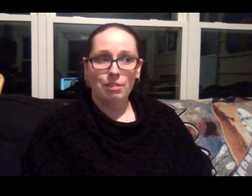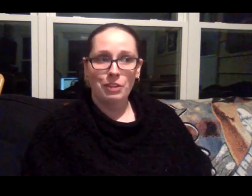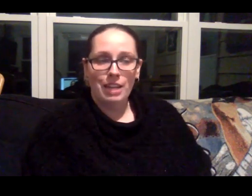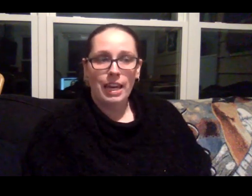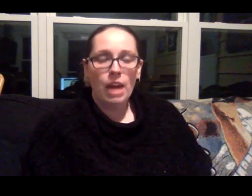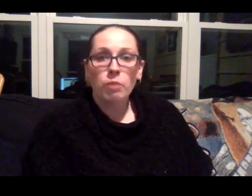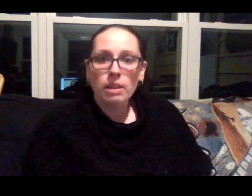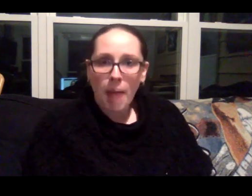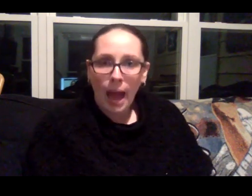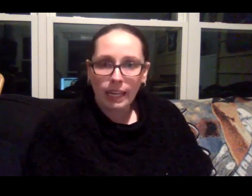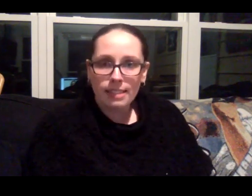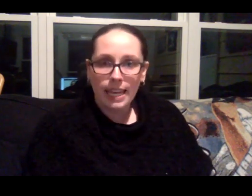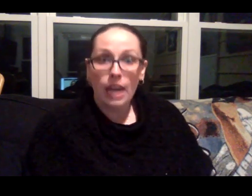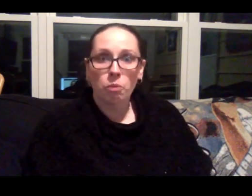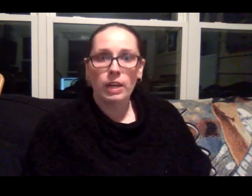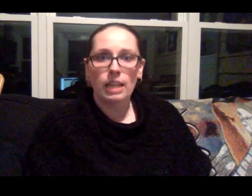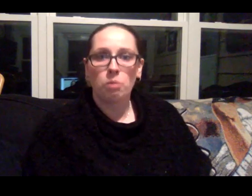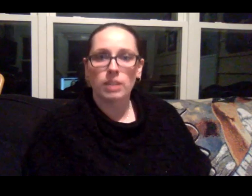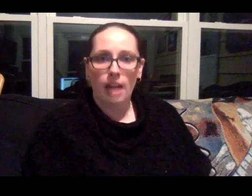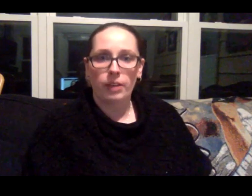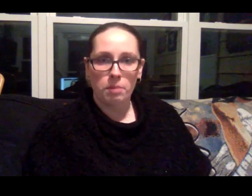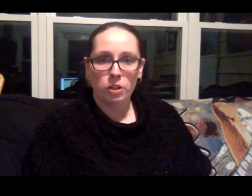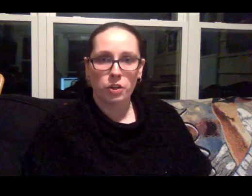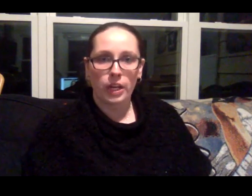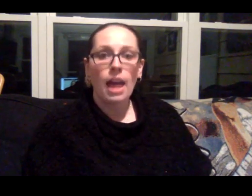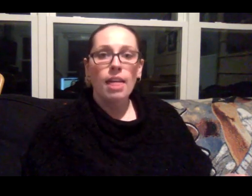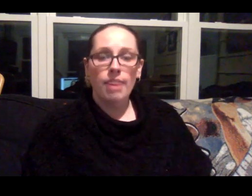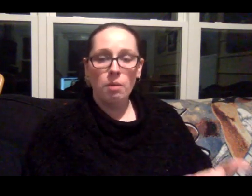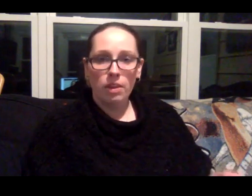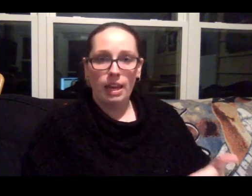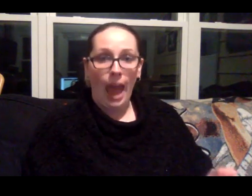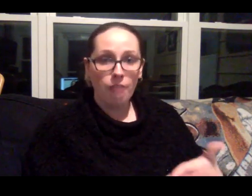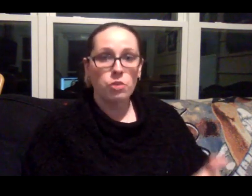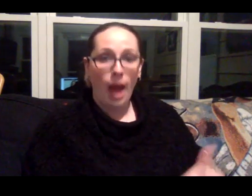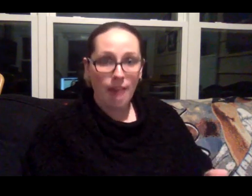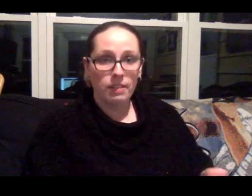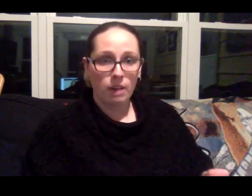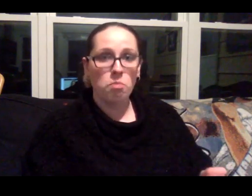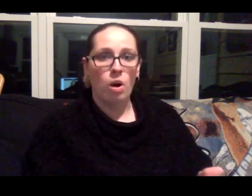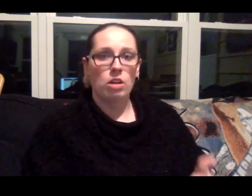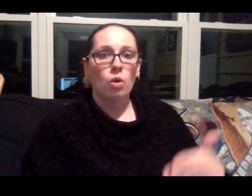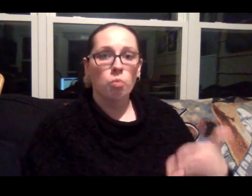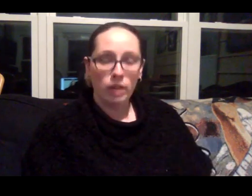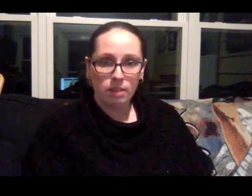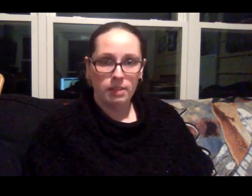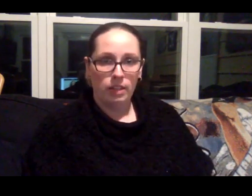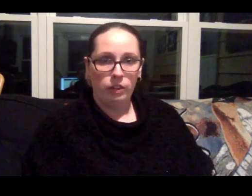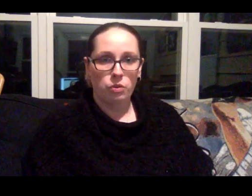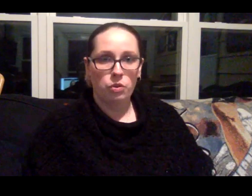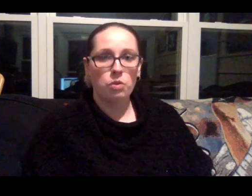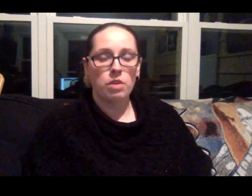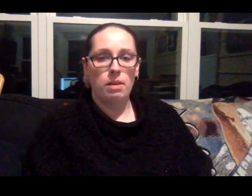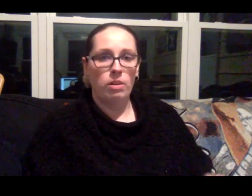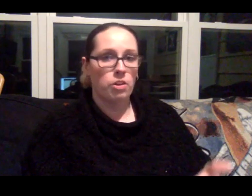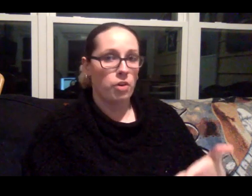they can't read the packets, they can't read what they would then have to have someone read the material